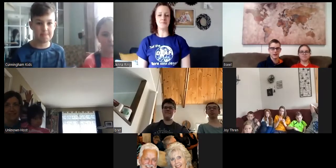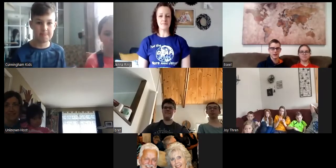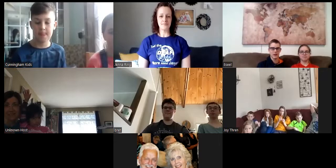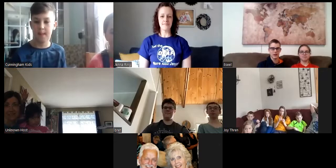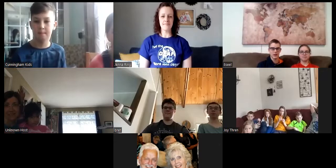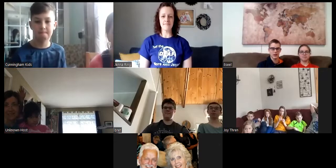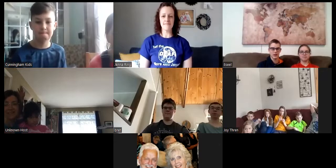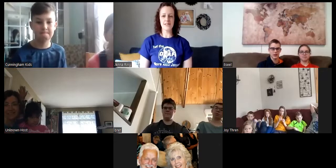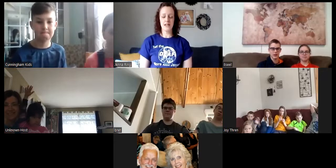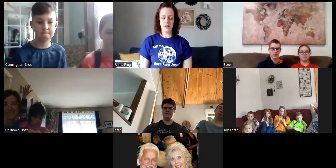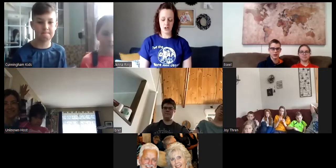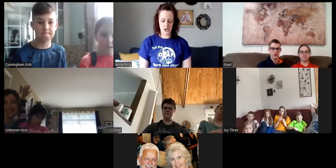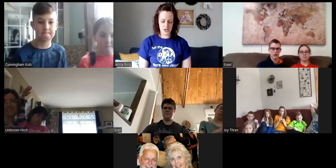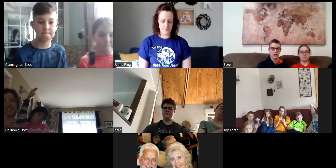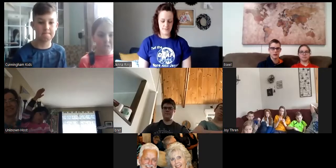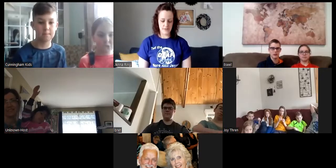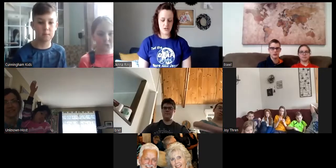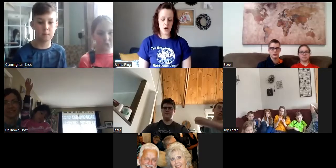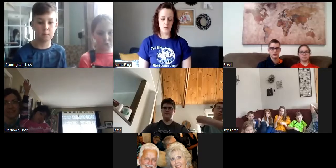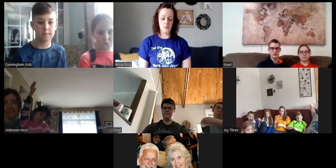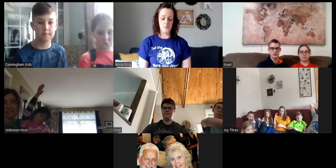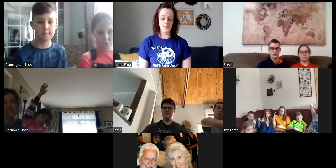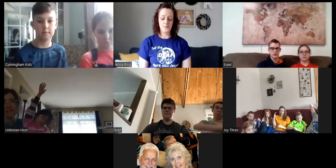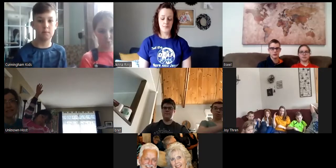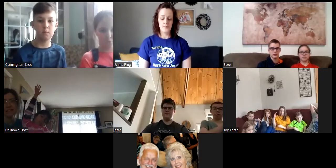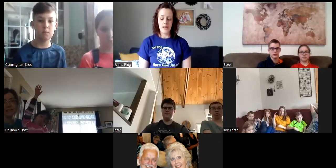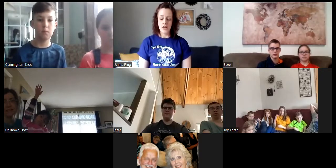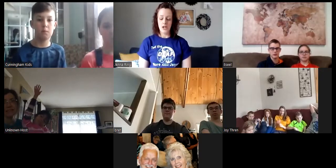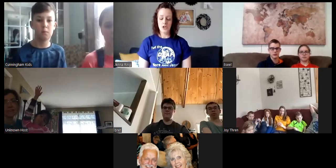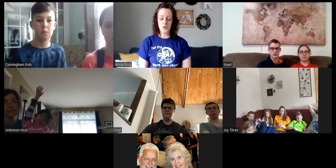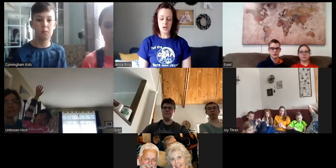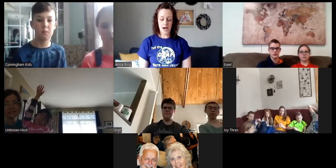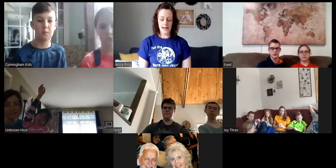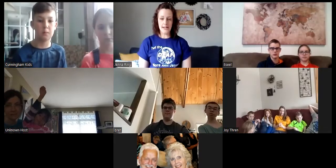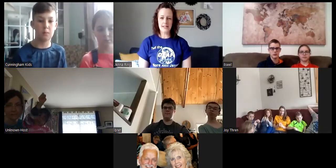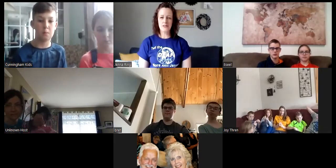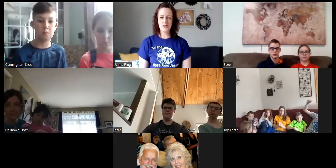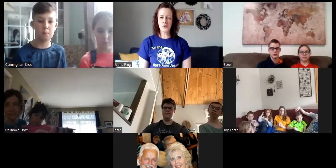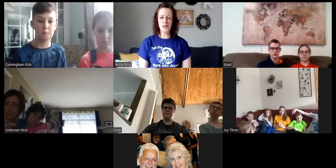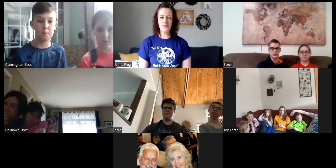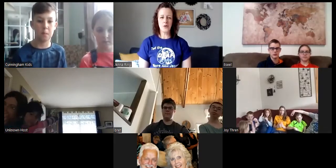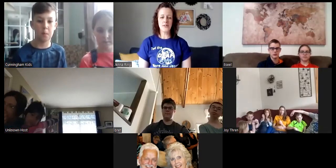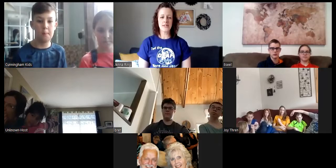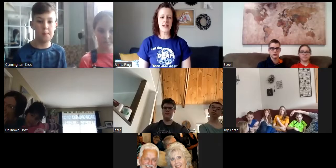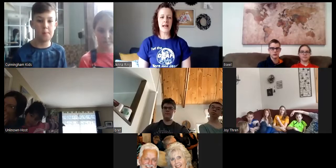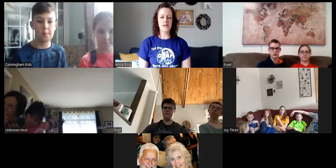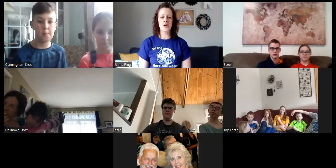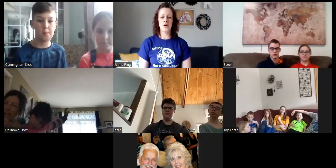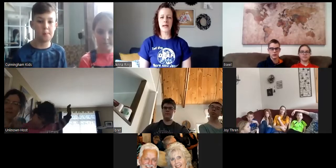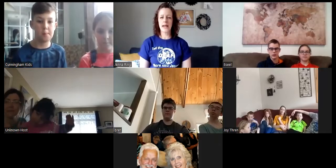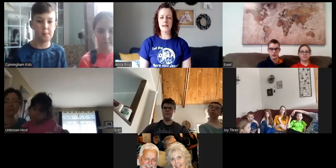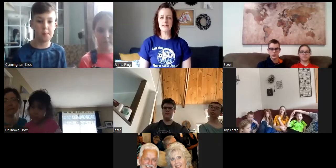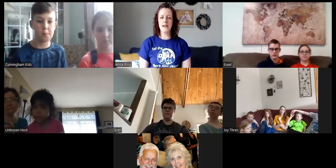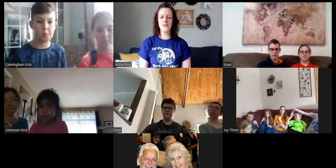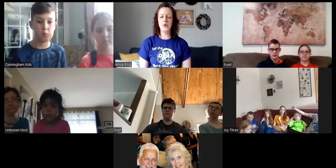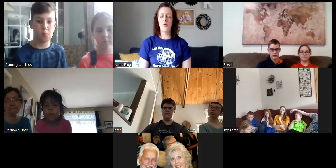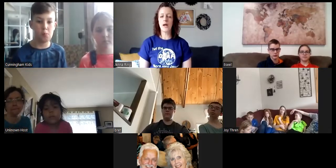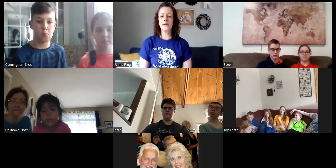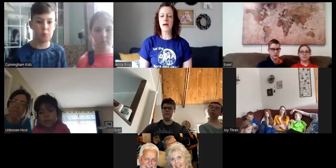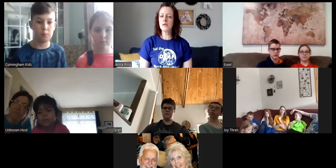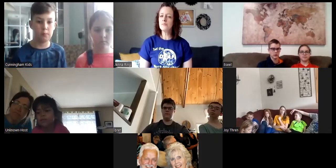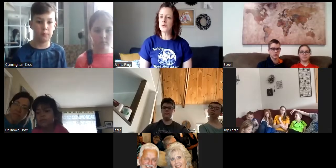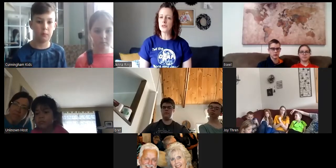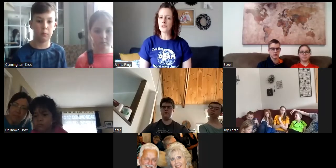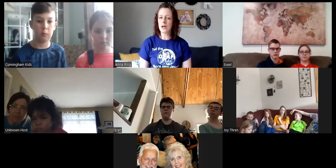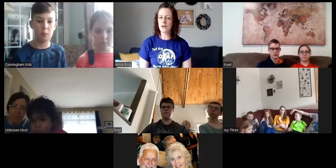right. Good. So you guys, and there's only a few of us today, so I guess if you